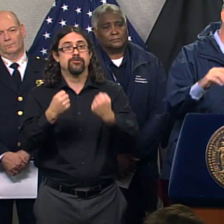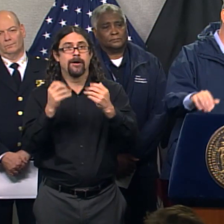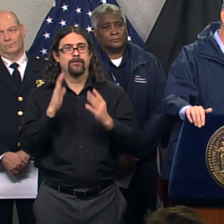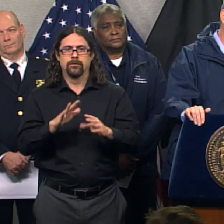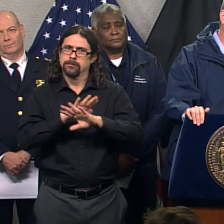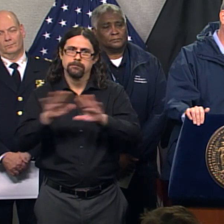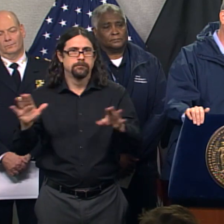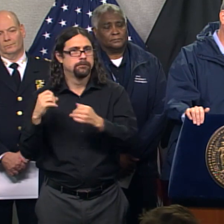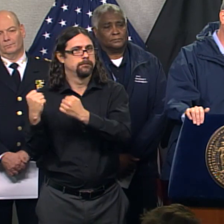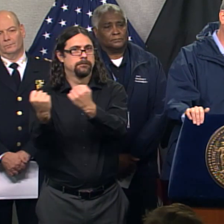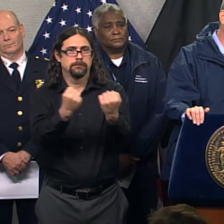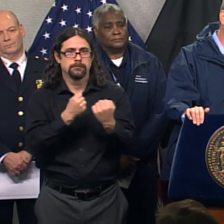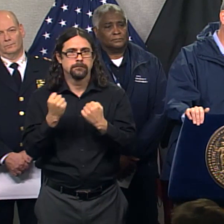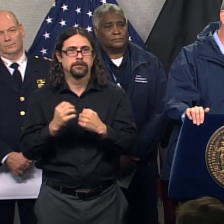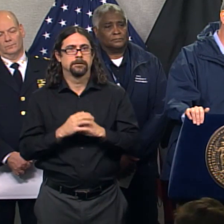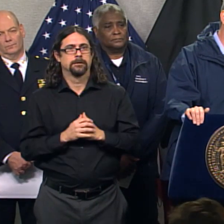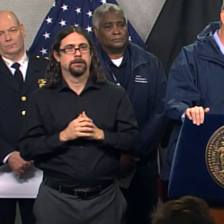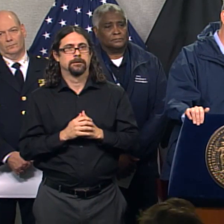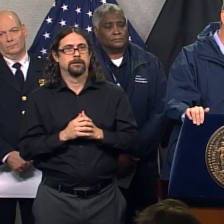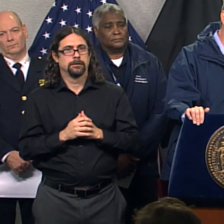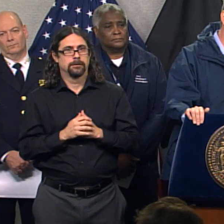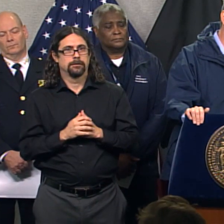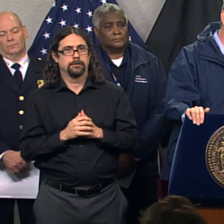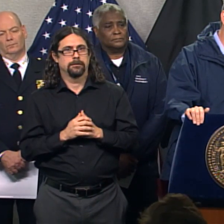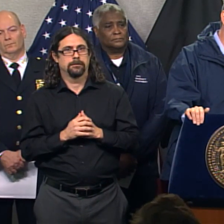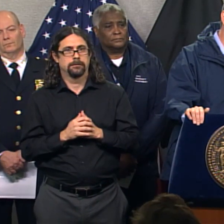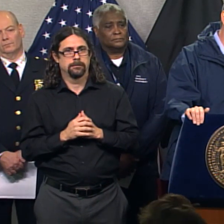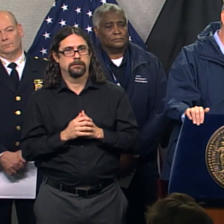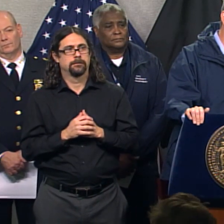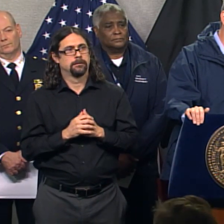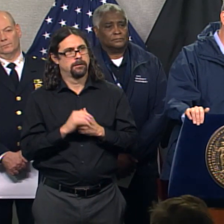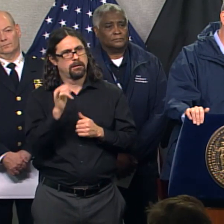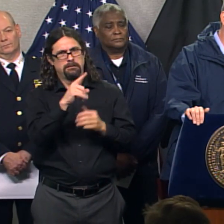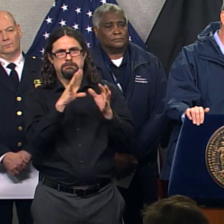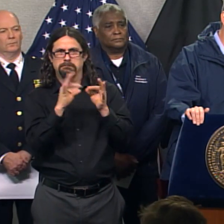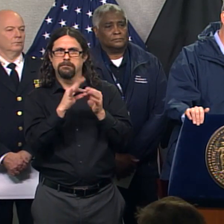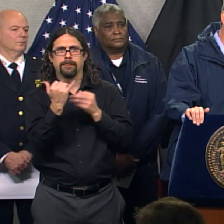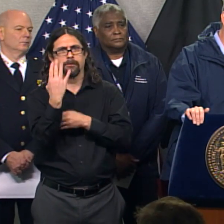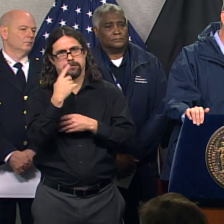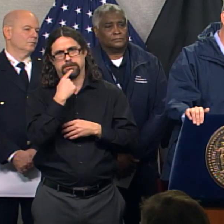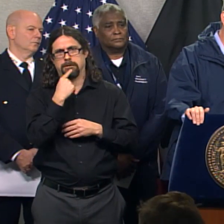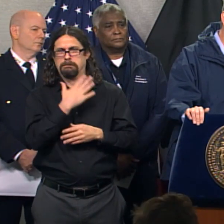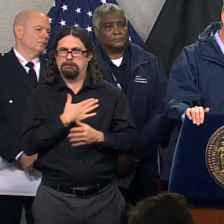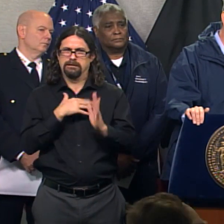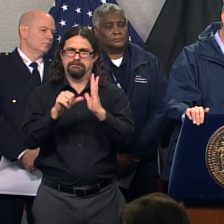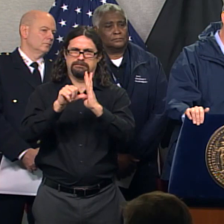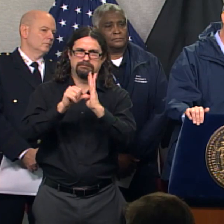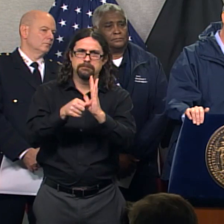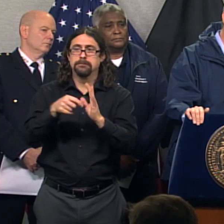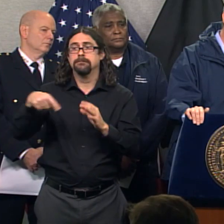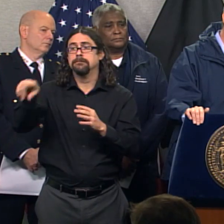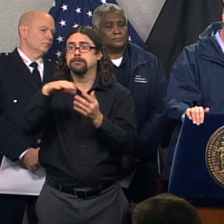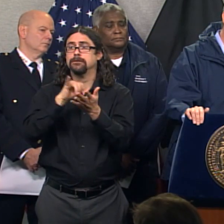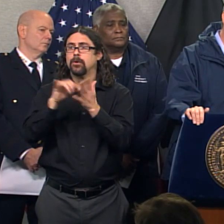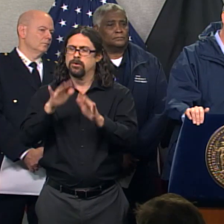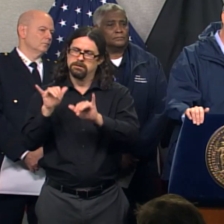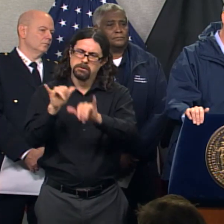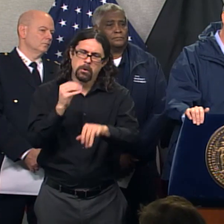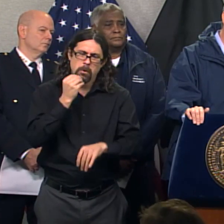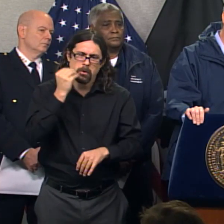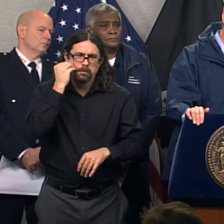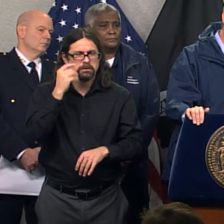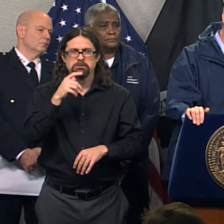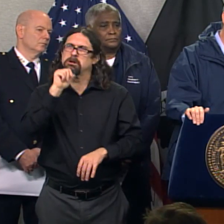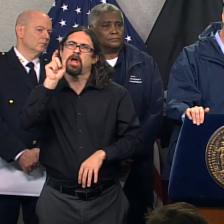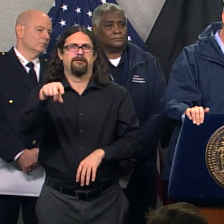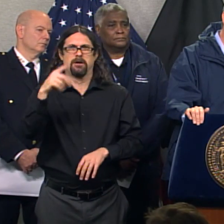want to emphasize to all New Yorkers, stay inside if you can. Don't go out if you don't have to. Right. A lot of New Yorkers would hear that and say, when did